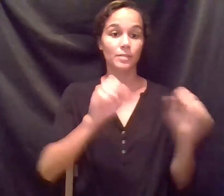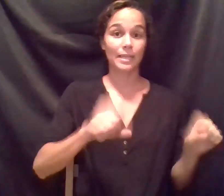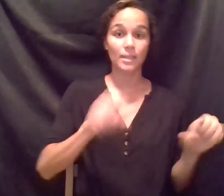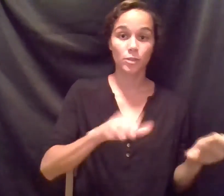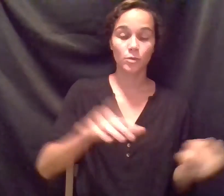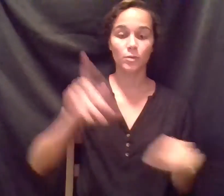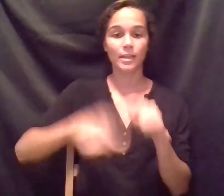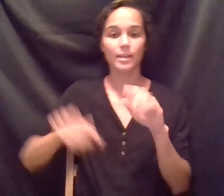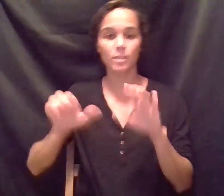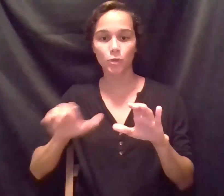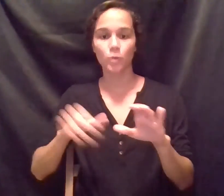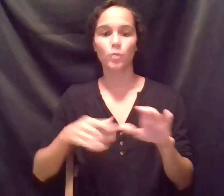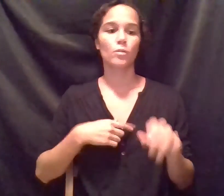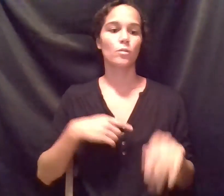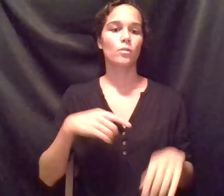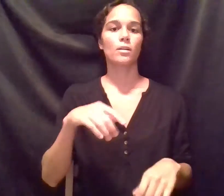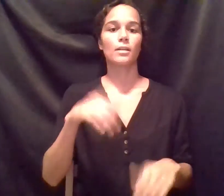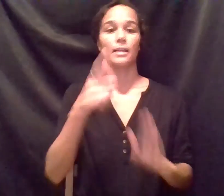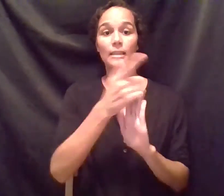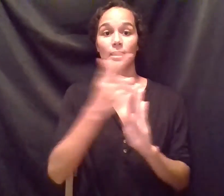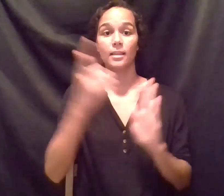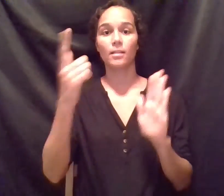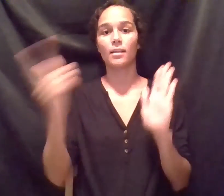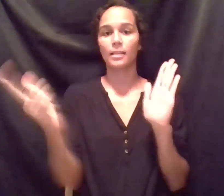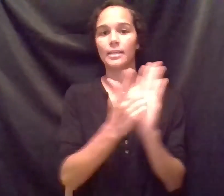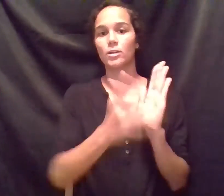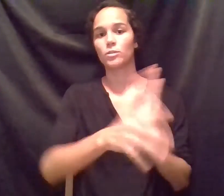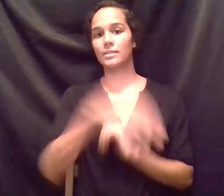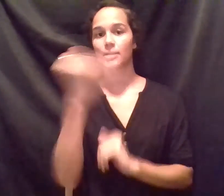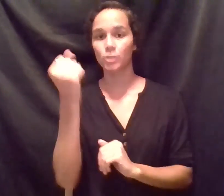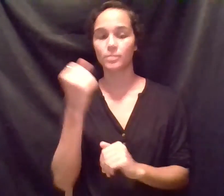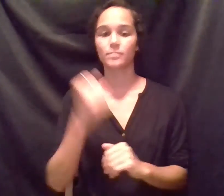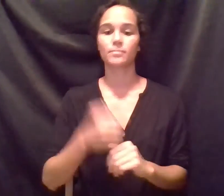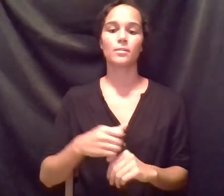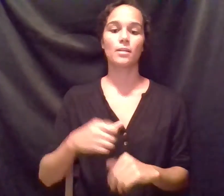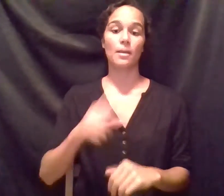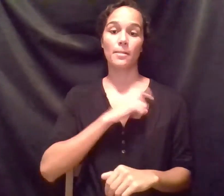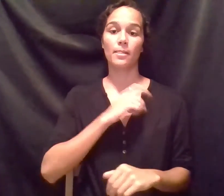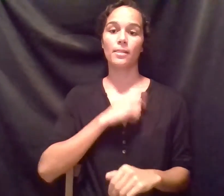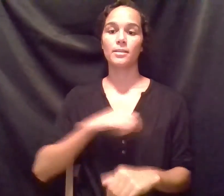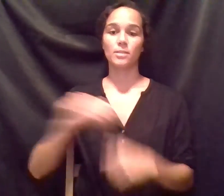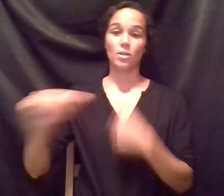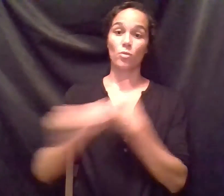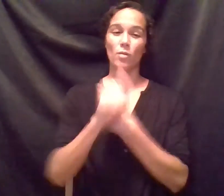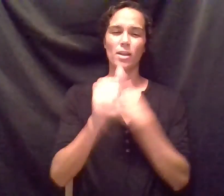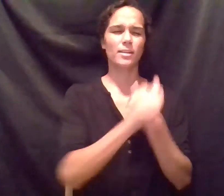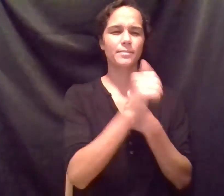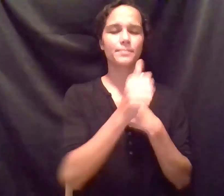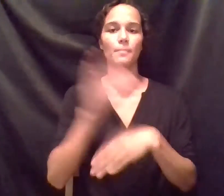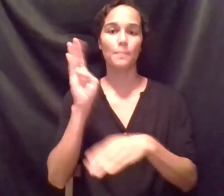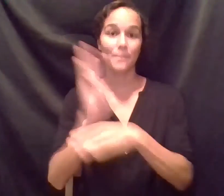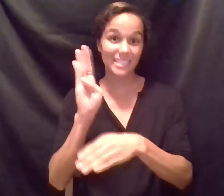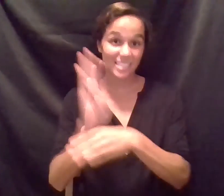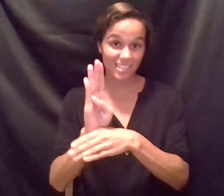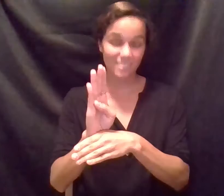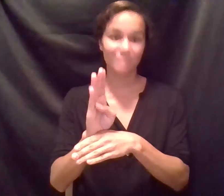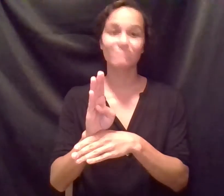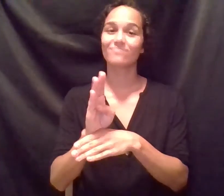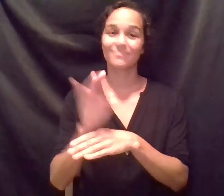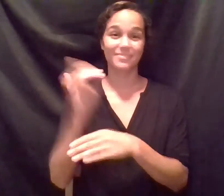to identify statute, police illegally threatening businesses, that's happening, and then also how to properly